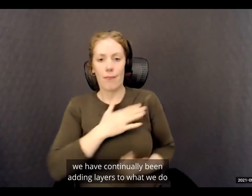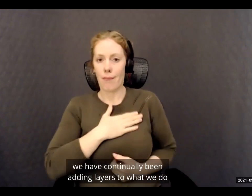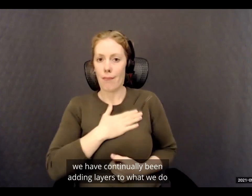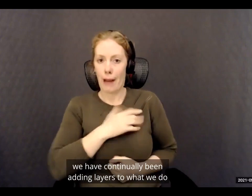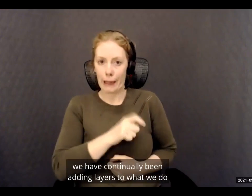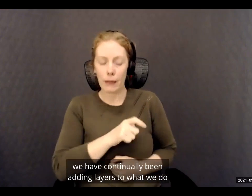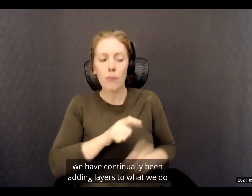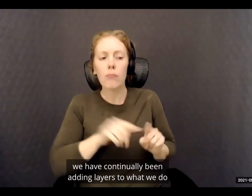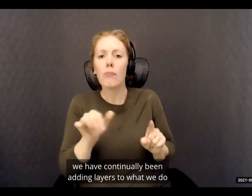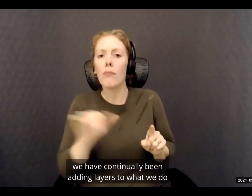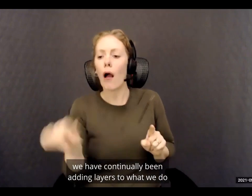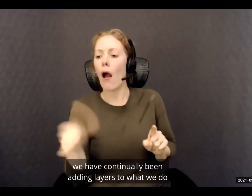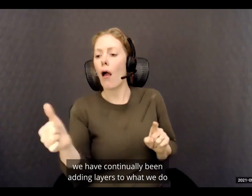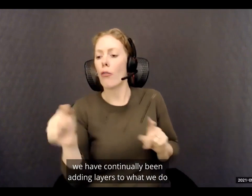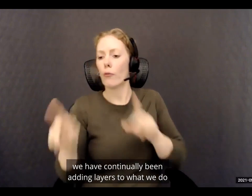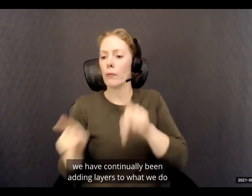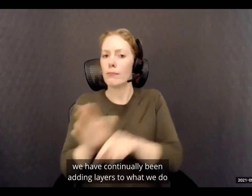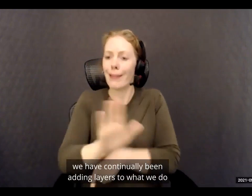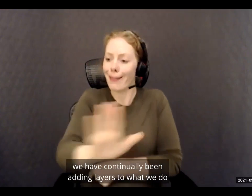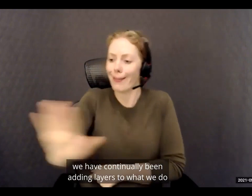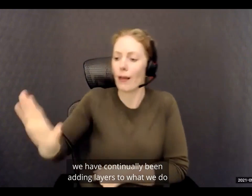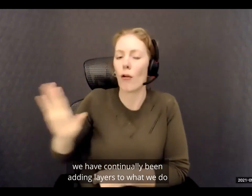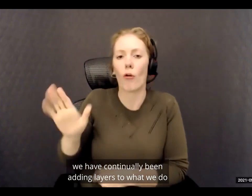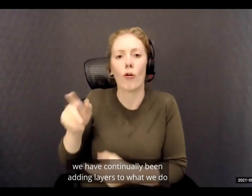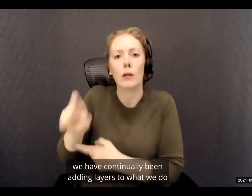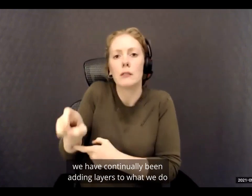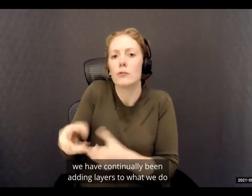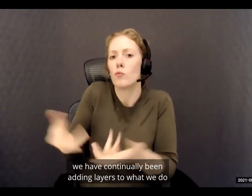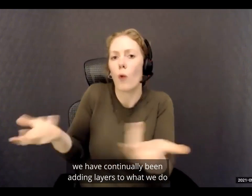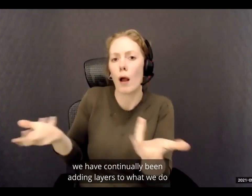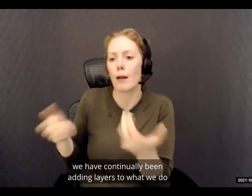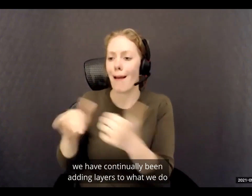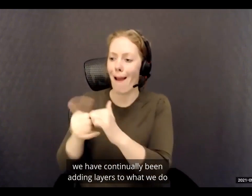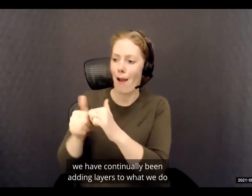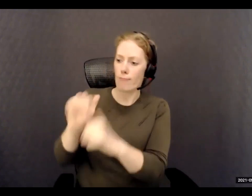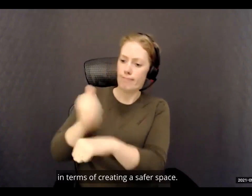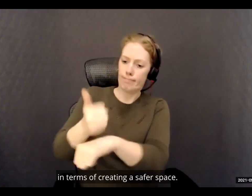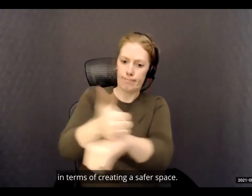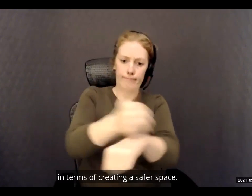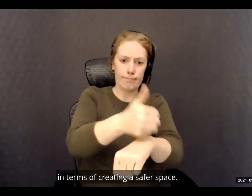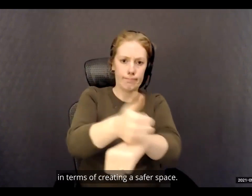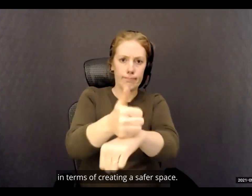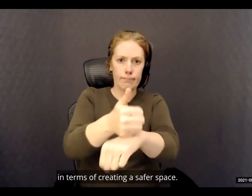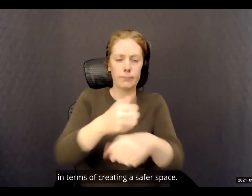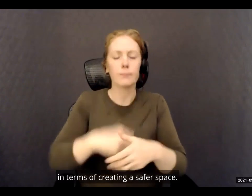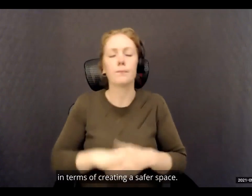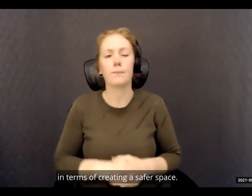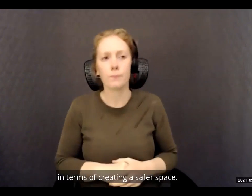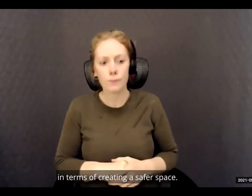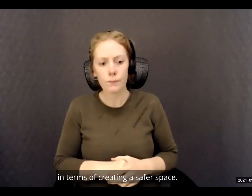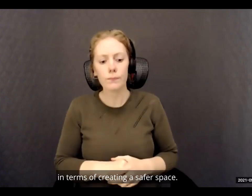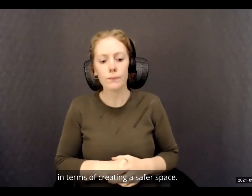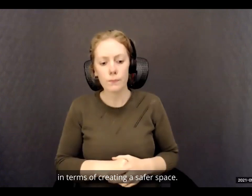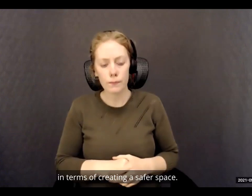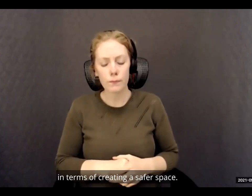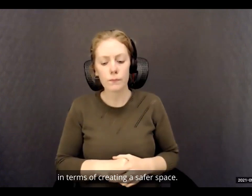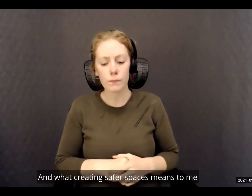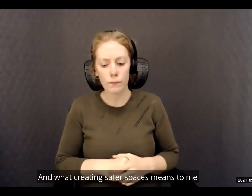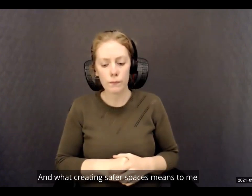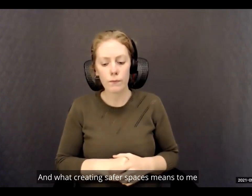we have continually been adding layers to what we do in terms of creating a safer